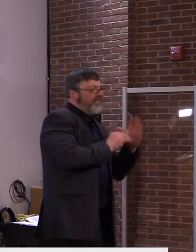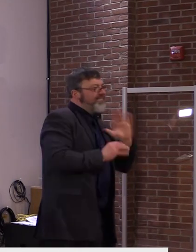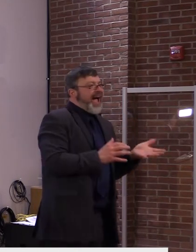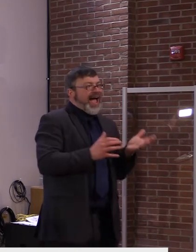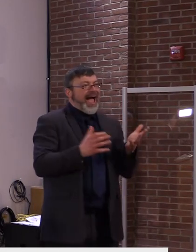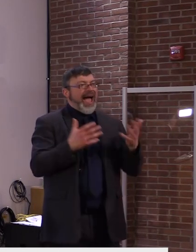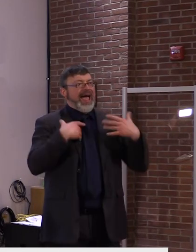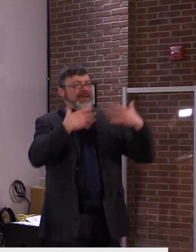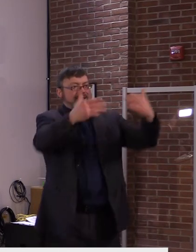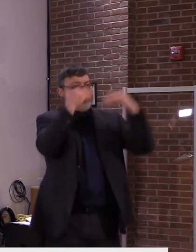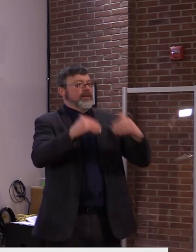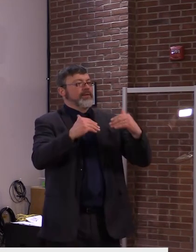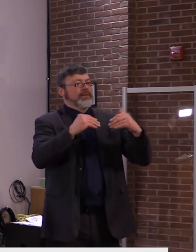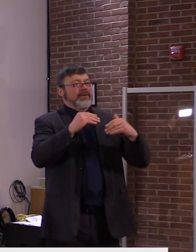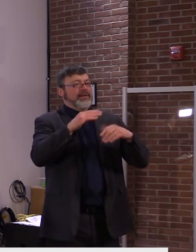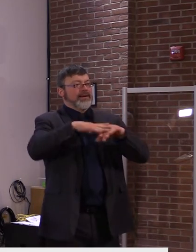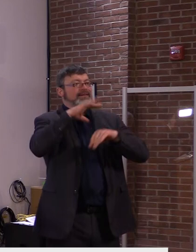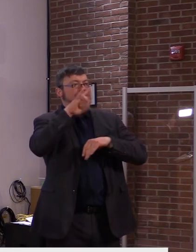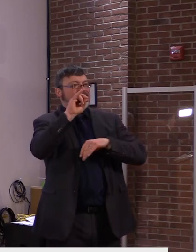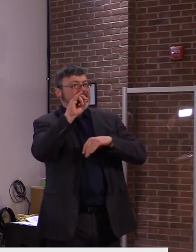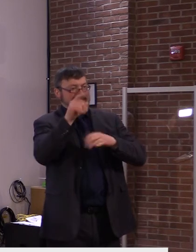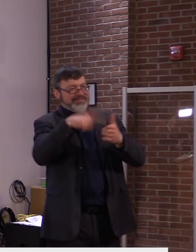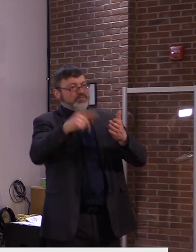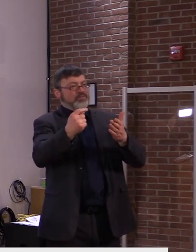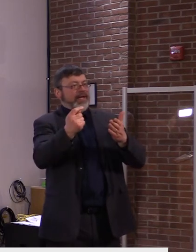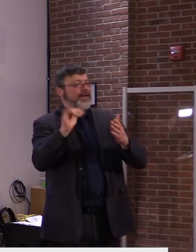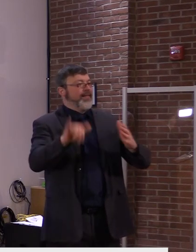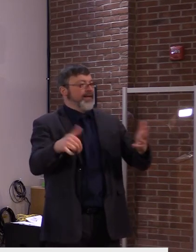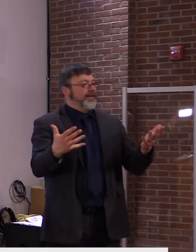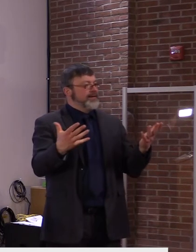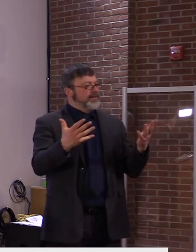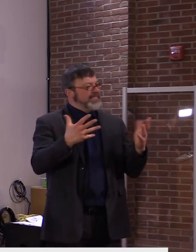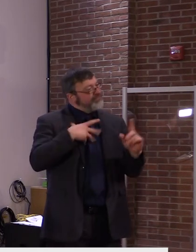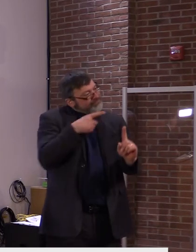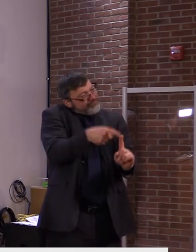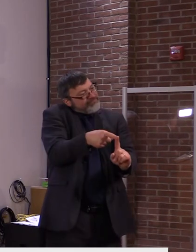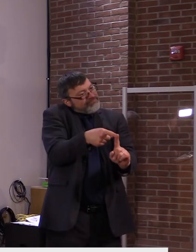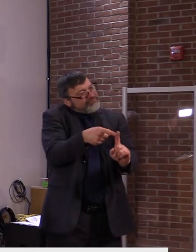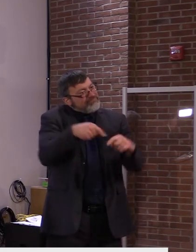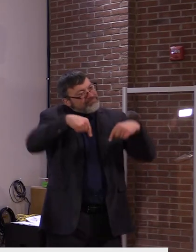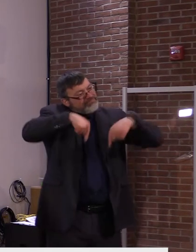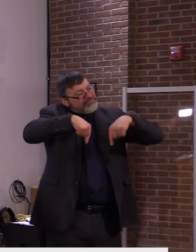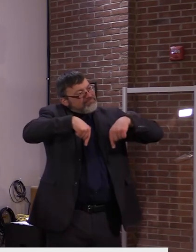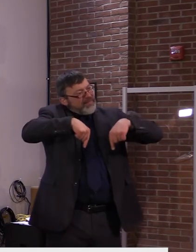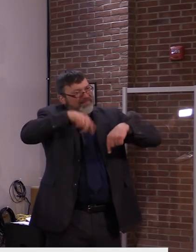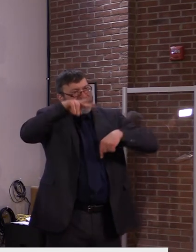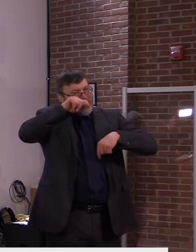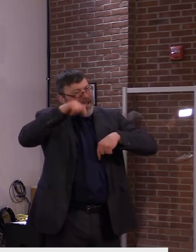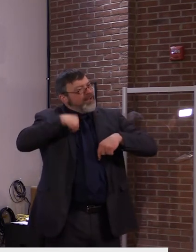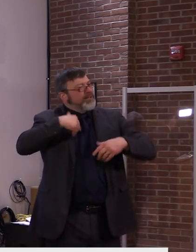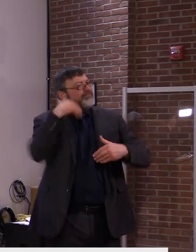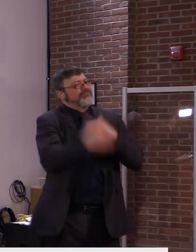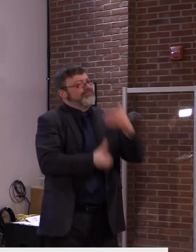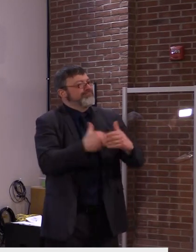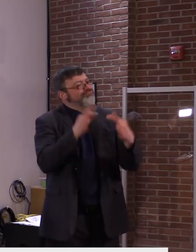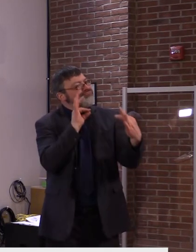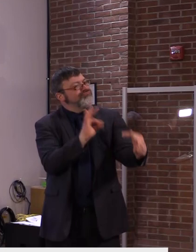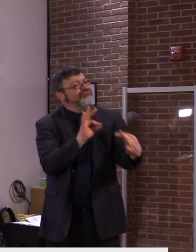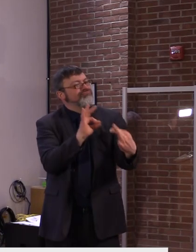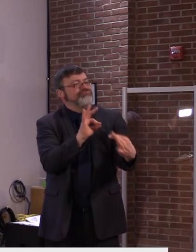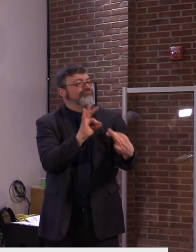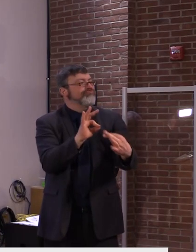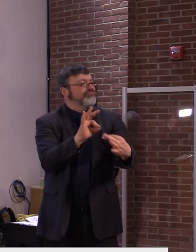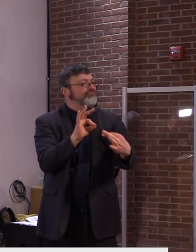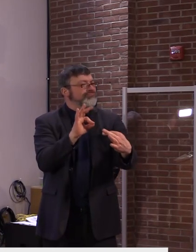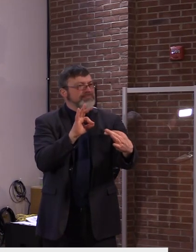number of appointments. So again, it just signifies, I think we're doing this right. And I think it'll be more seamless than